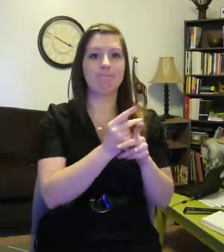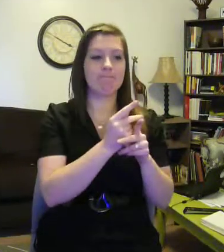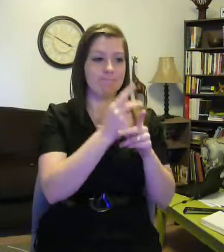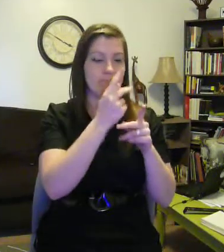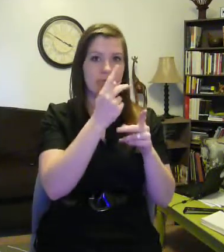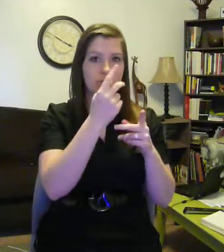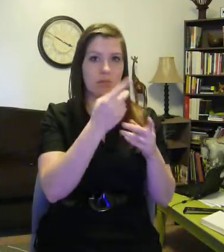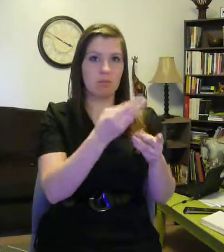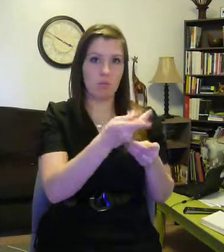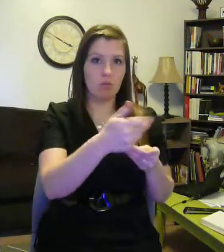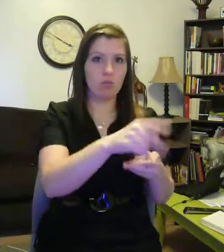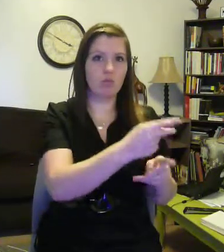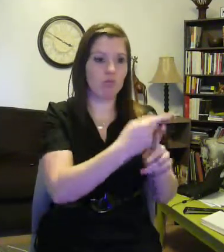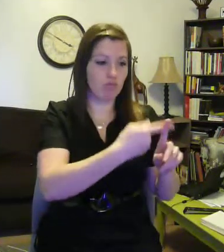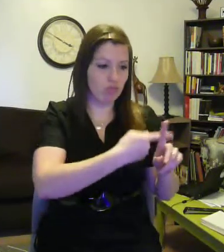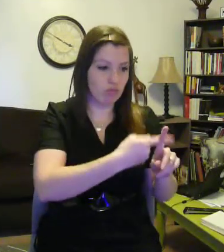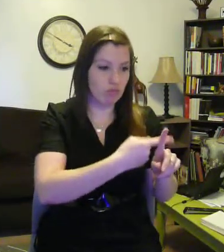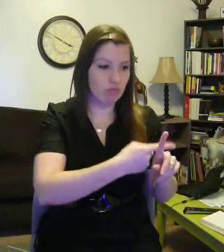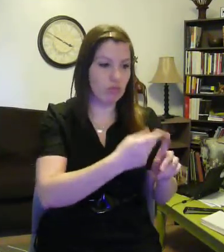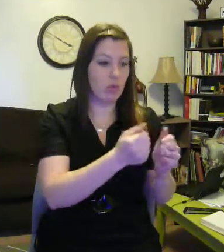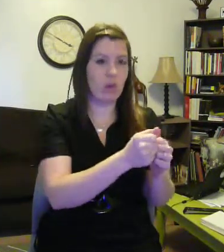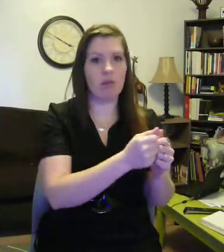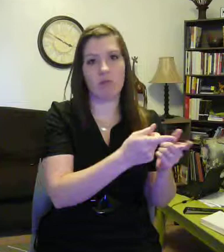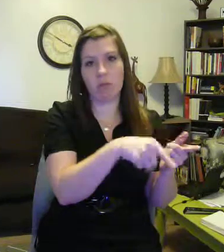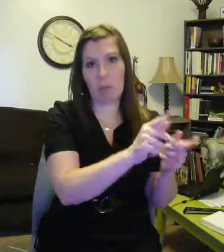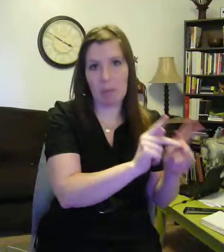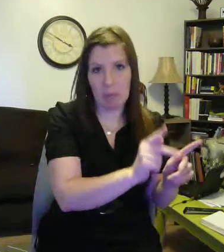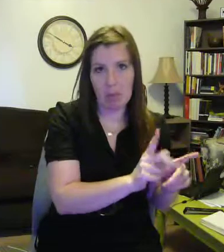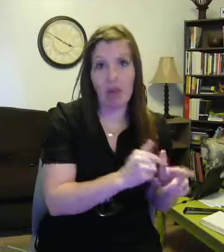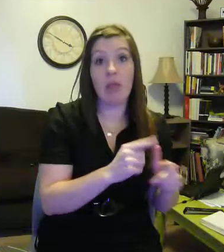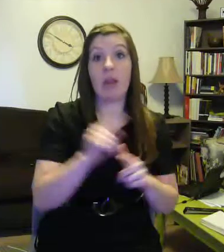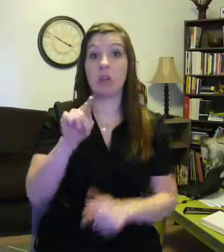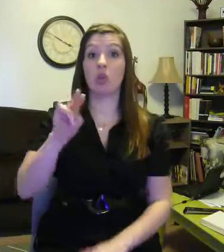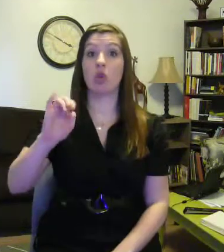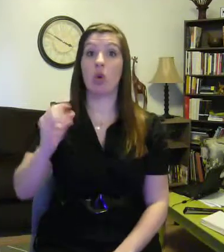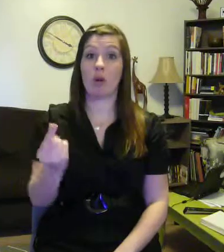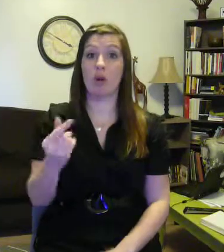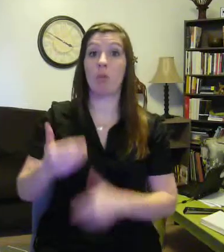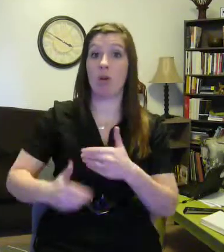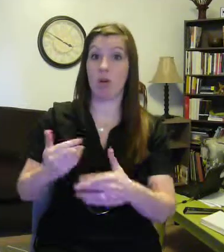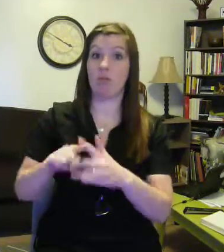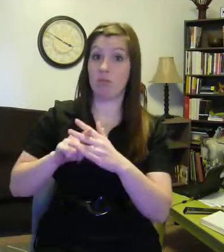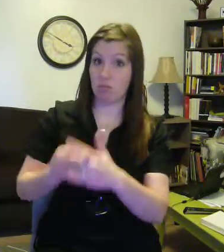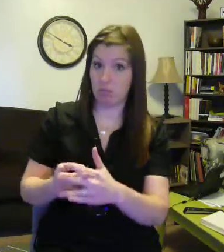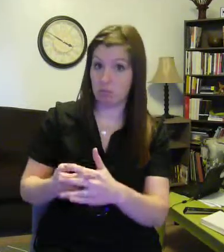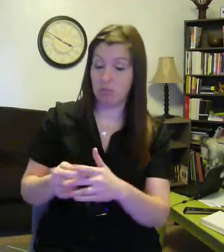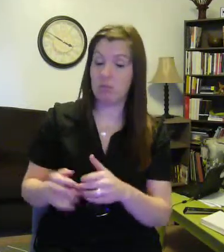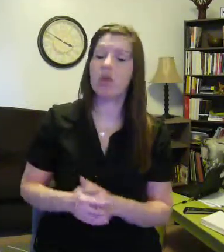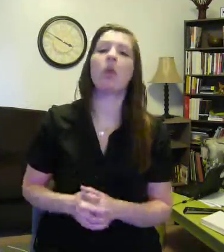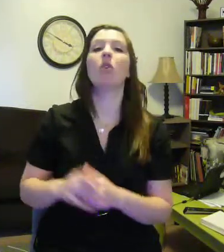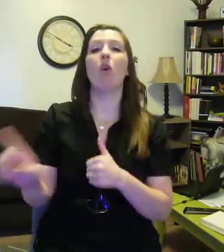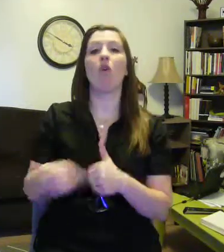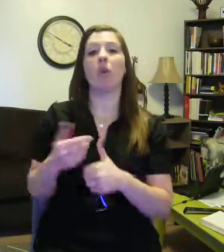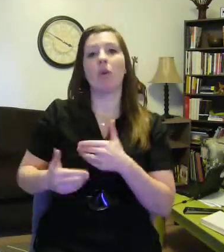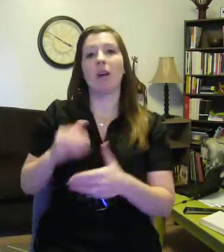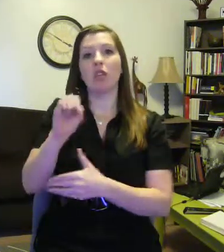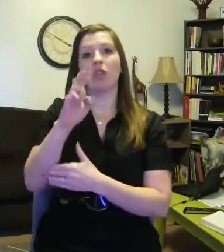the zoning process begins. At that time, we prepare a survey, we prepare site plans, we prepare engineering